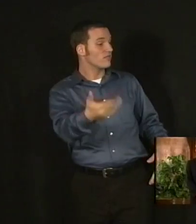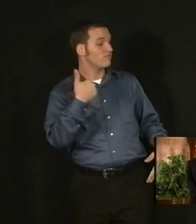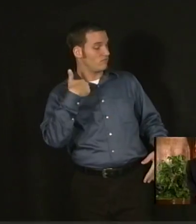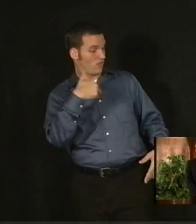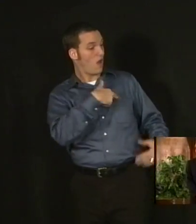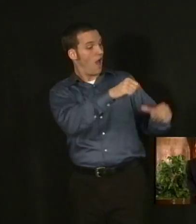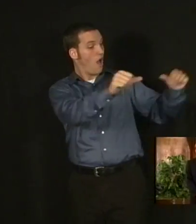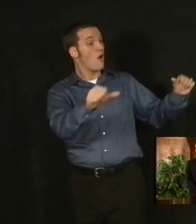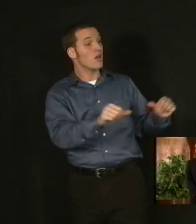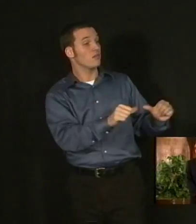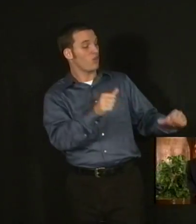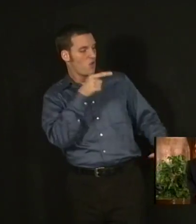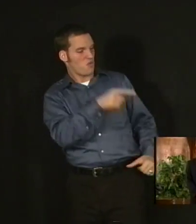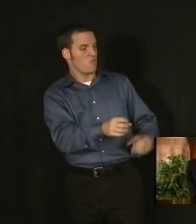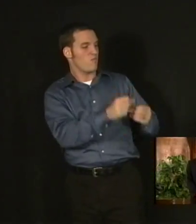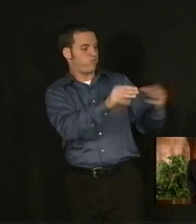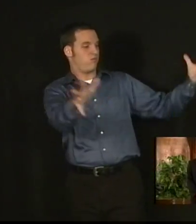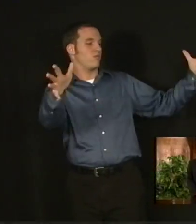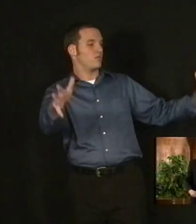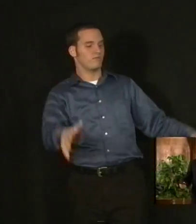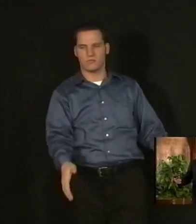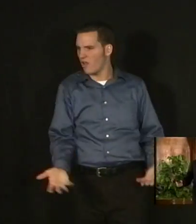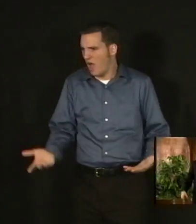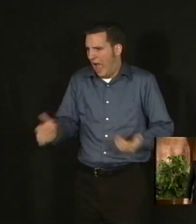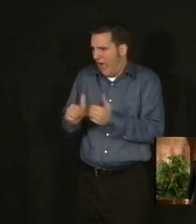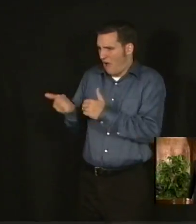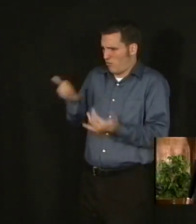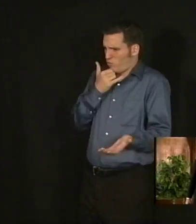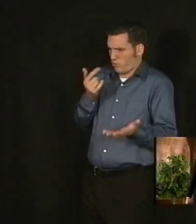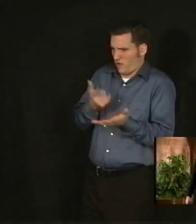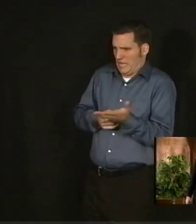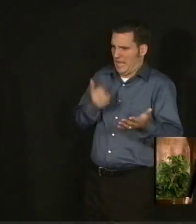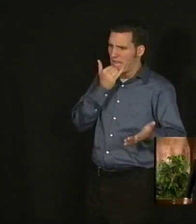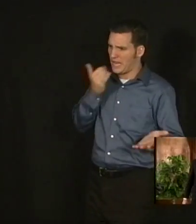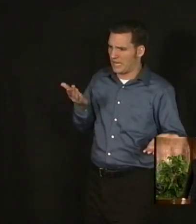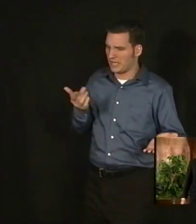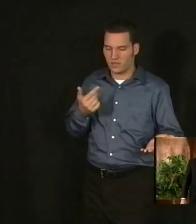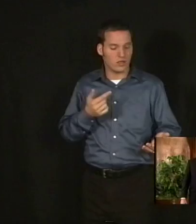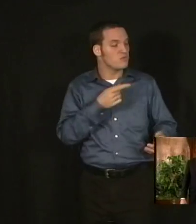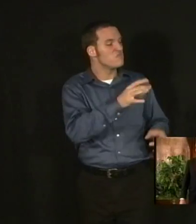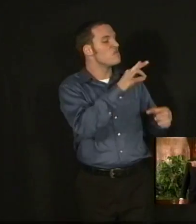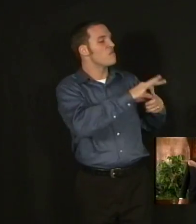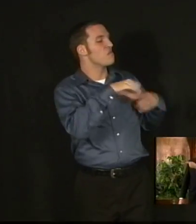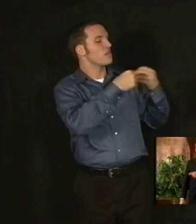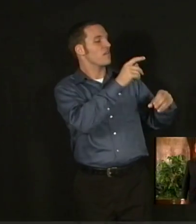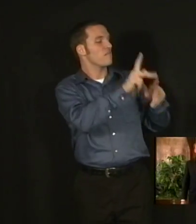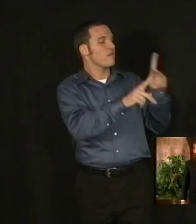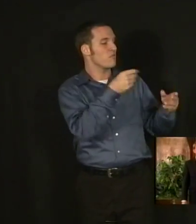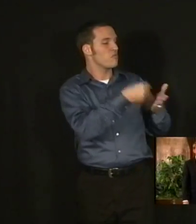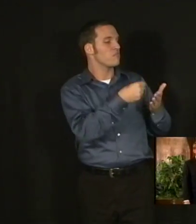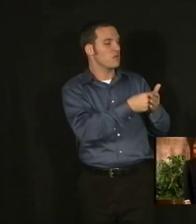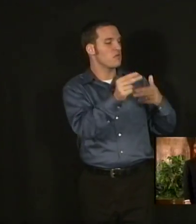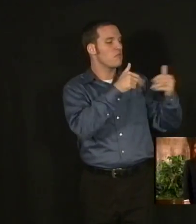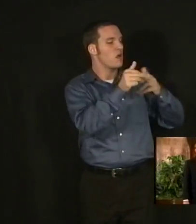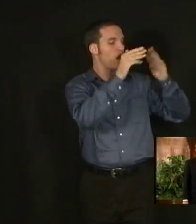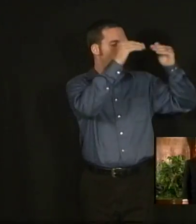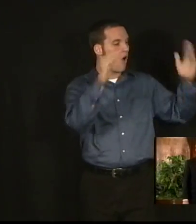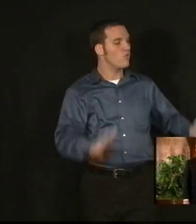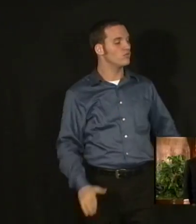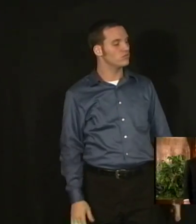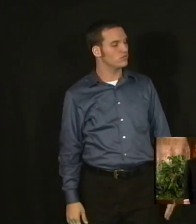for our area, and you blew it. He said, well, how did I blow it? What did I do? He said, well, you voted to give those people money to rebuild their houses.